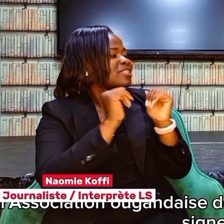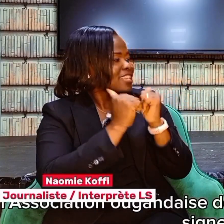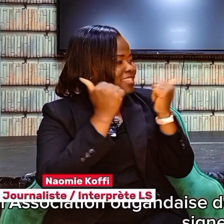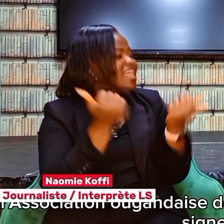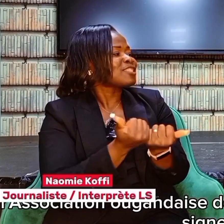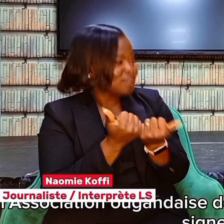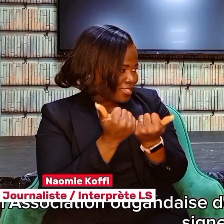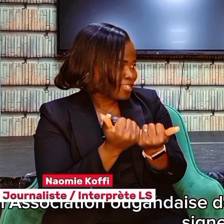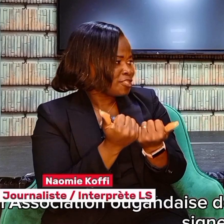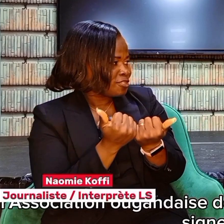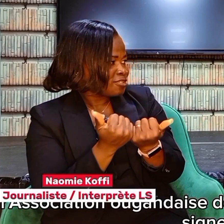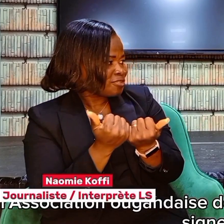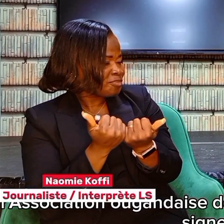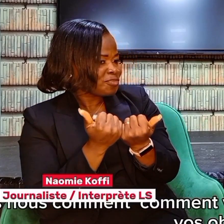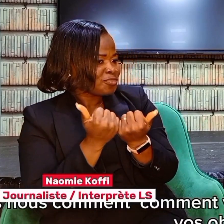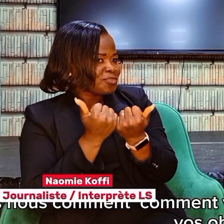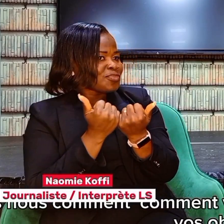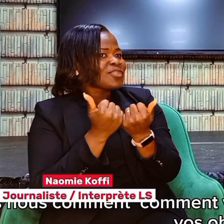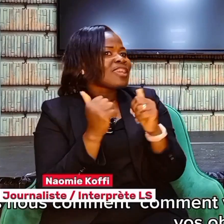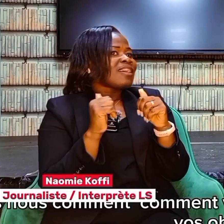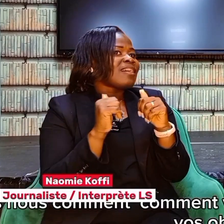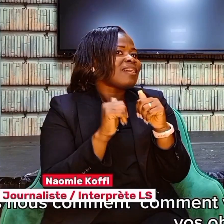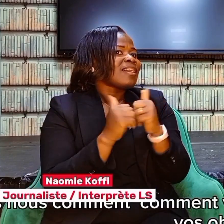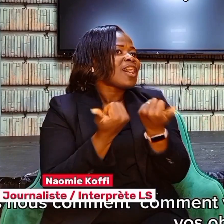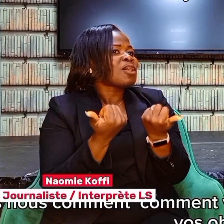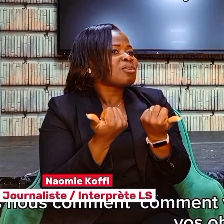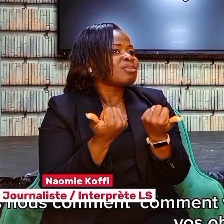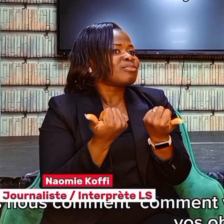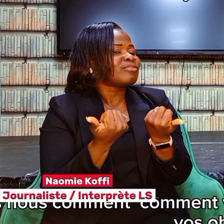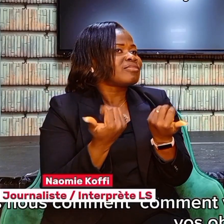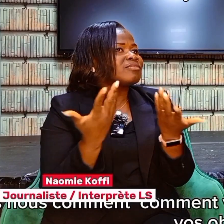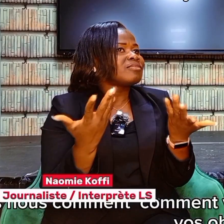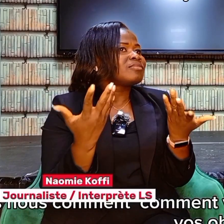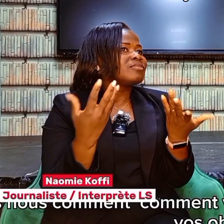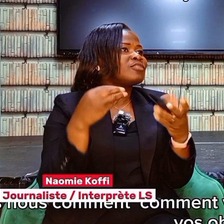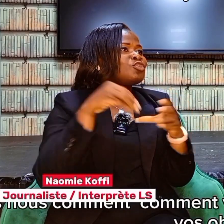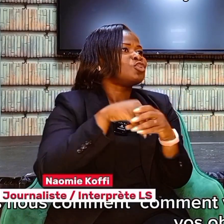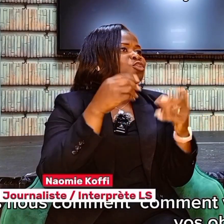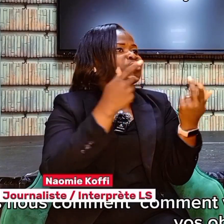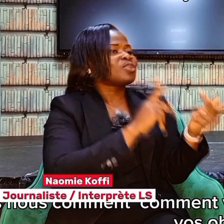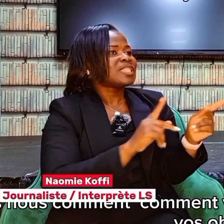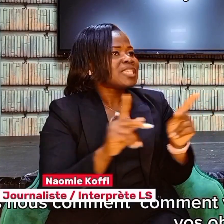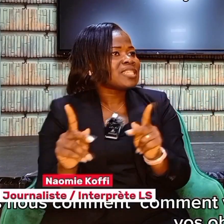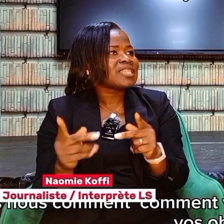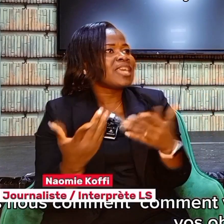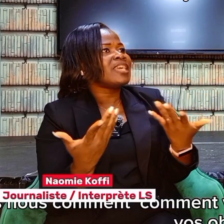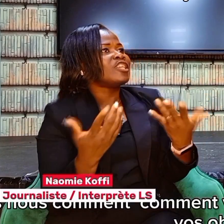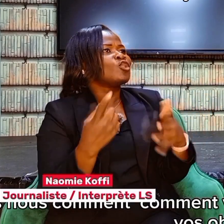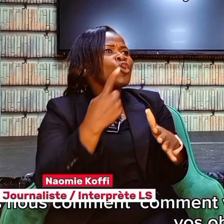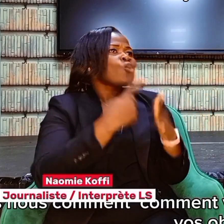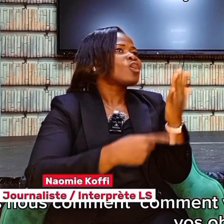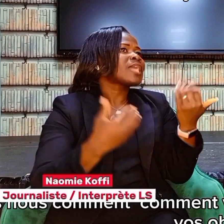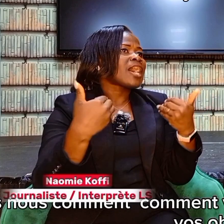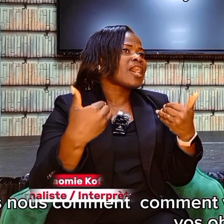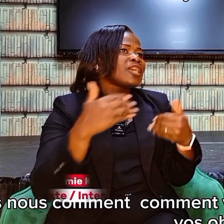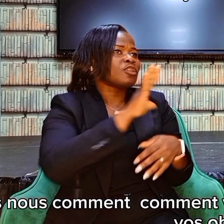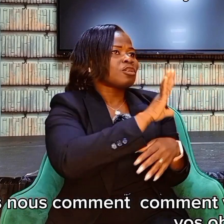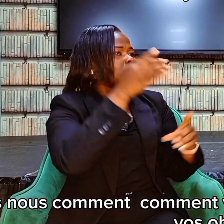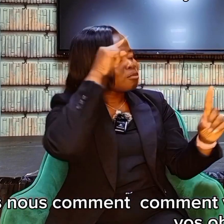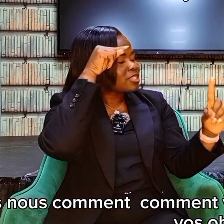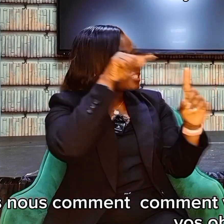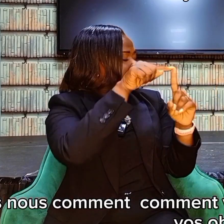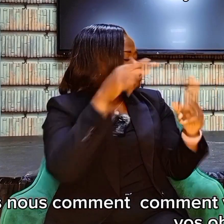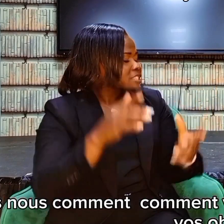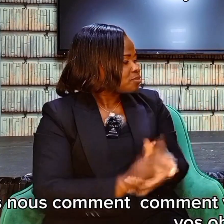Language Interpreters Association. Yes, I am. How do you proceed it and what are